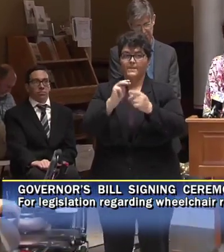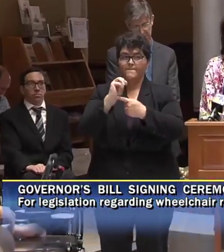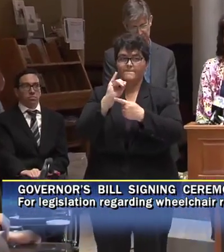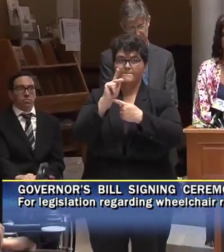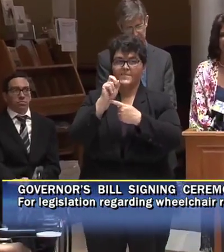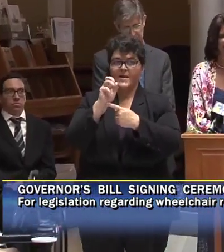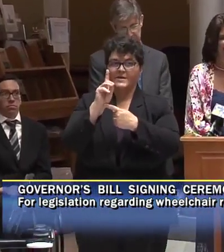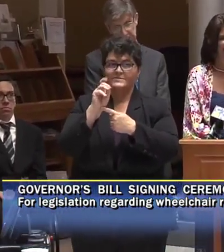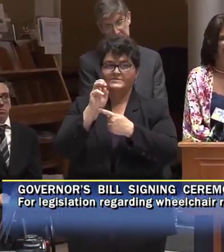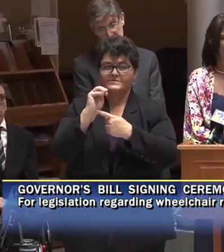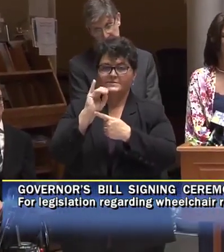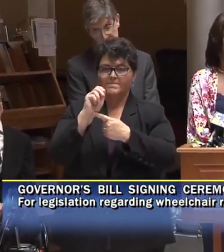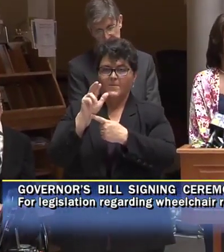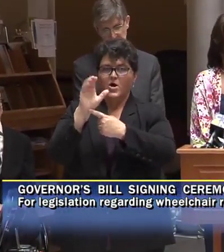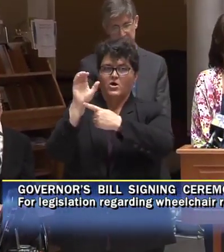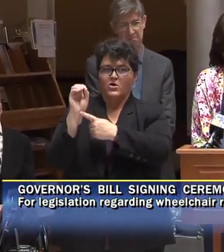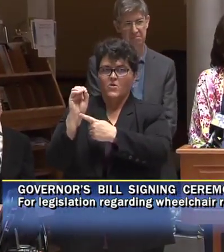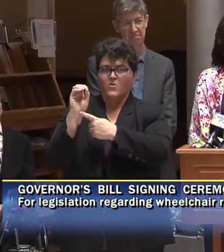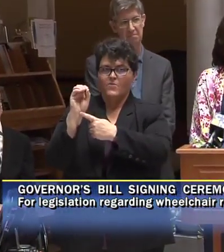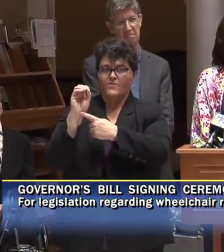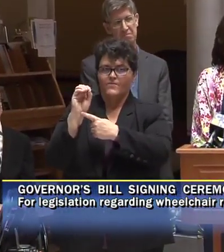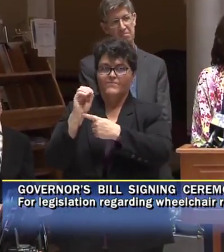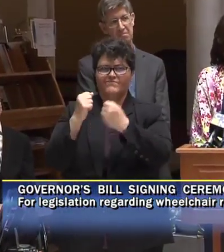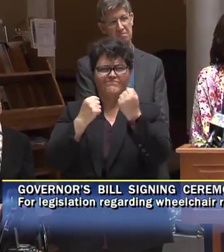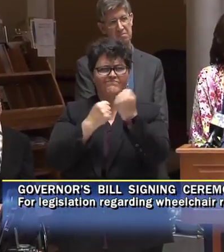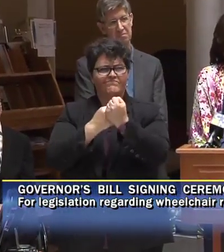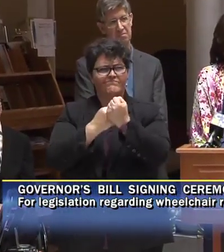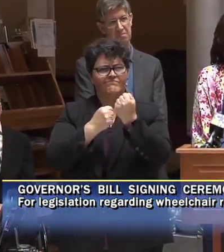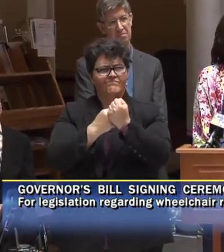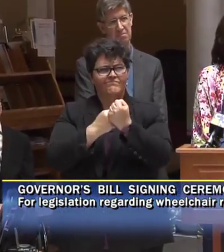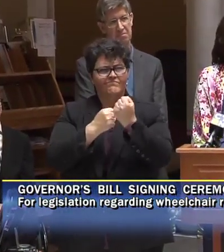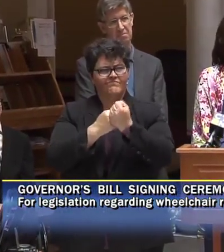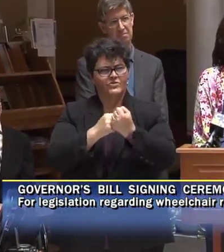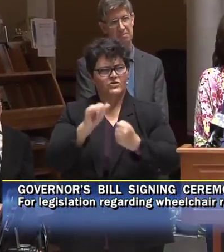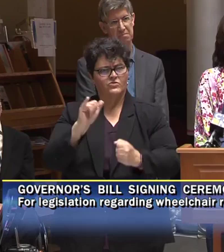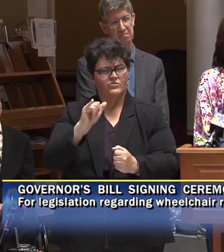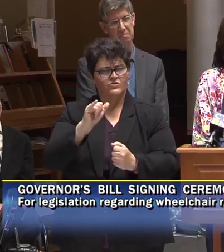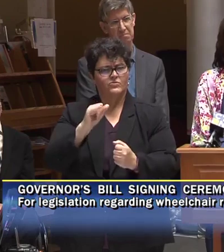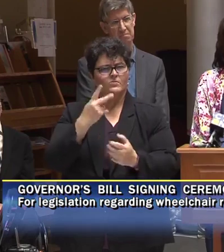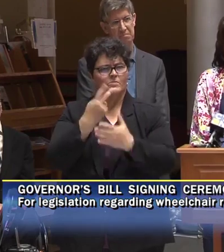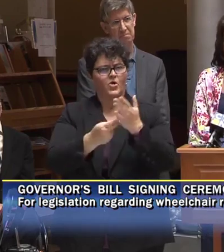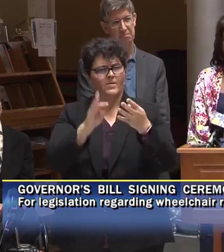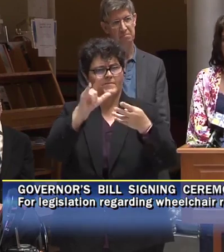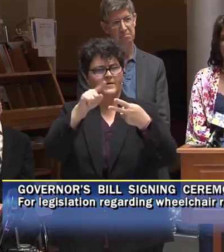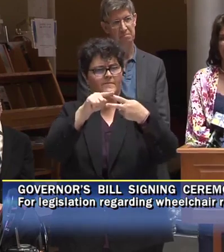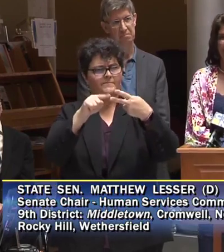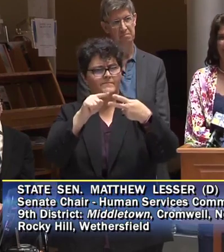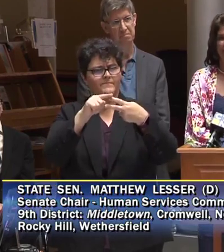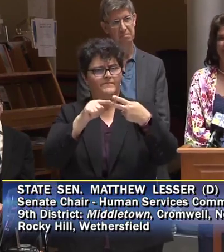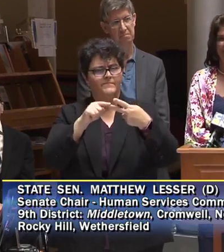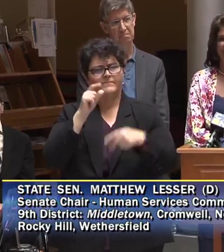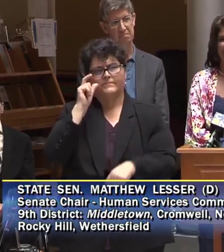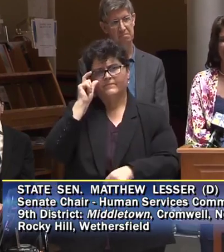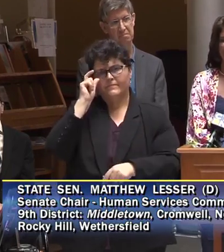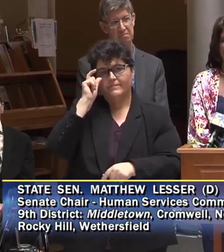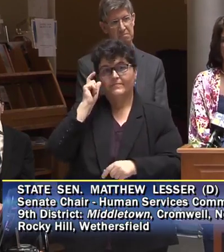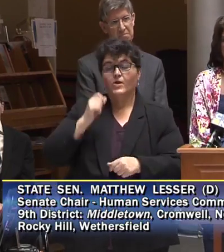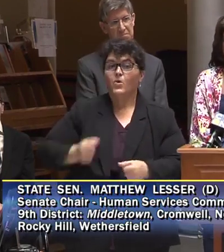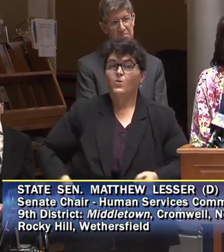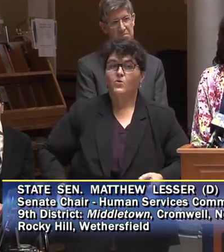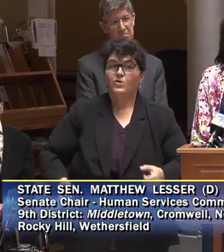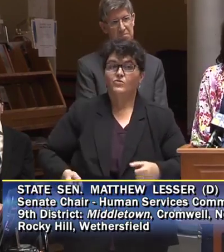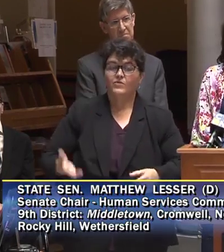behind both of these bills. He was the one who first nudged us on the wheelchair task force a couple of years ago, and has been really